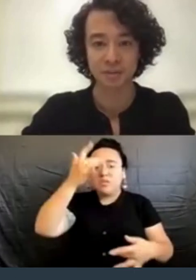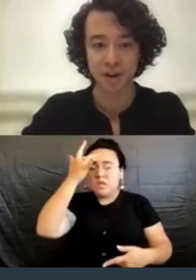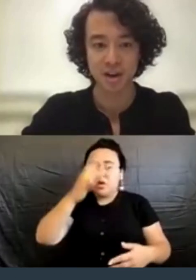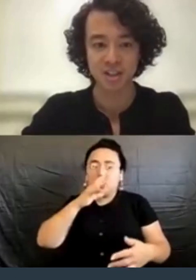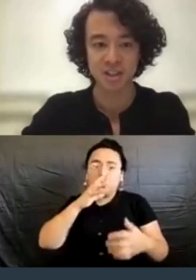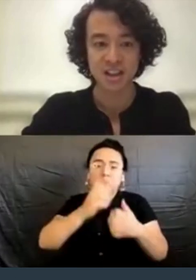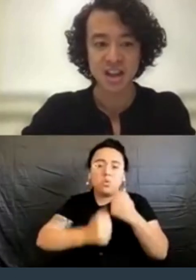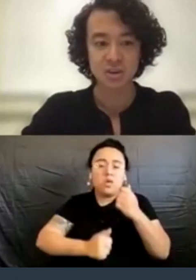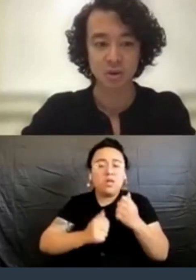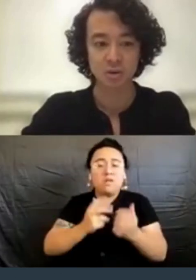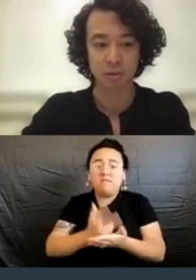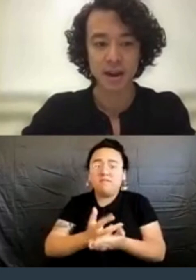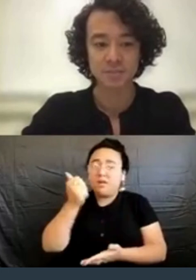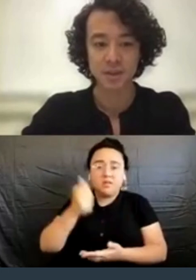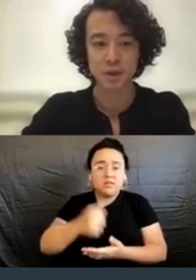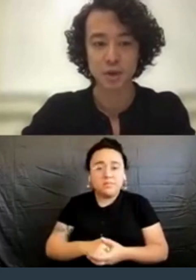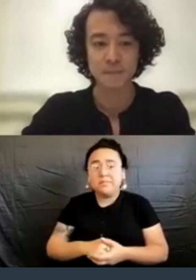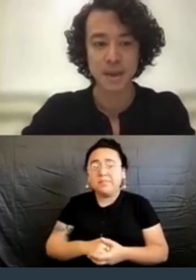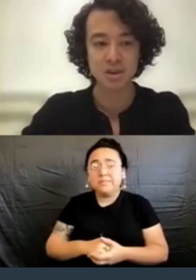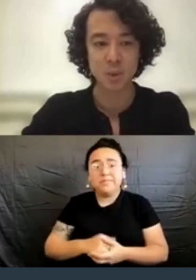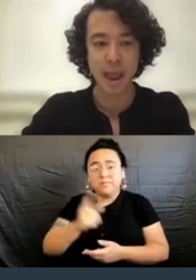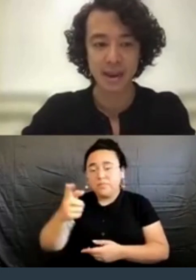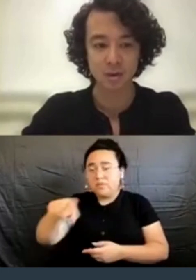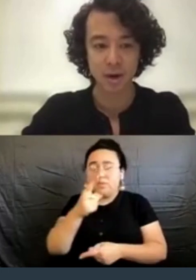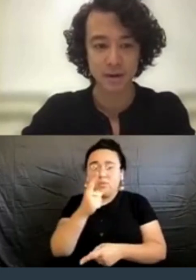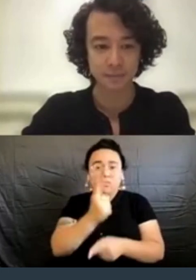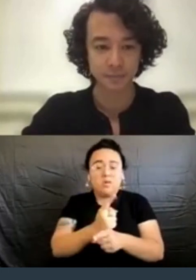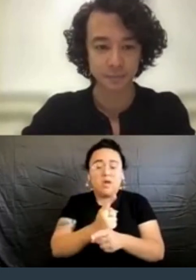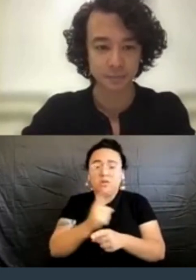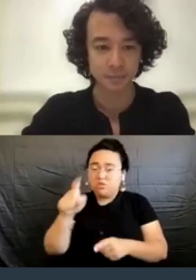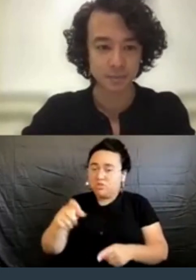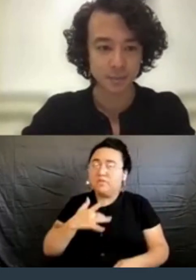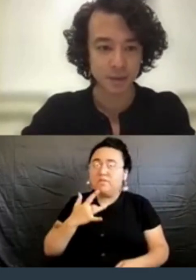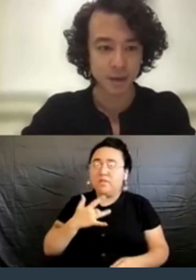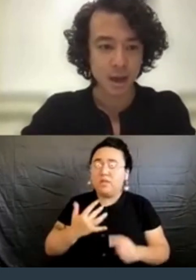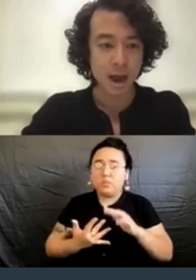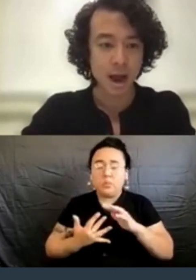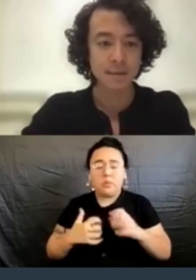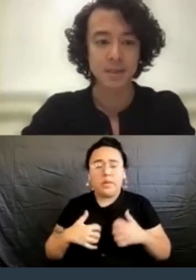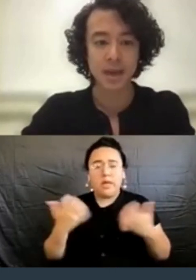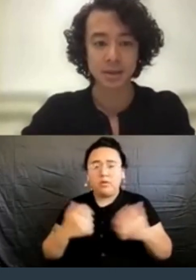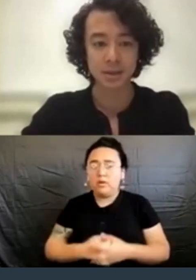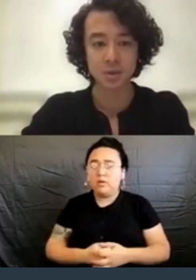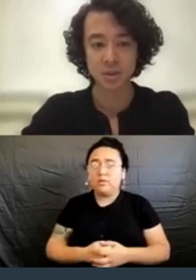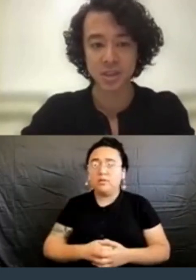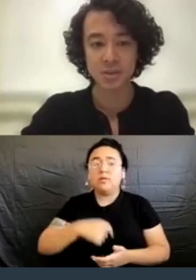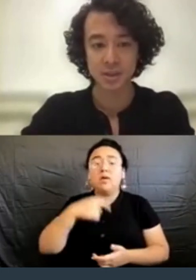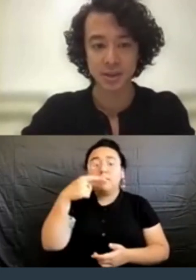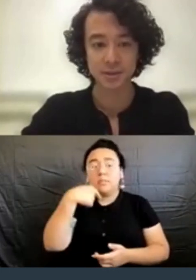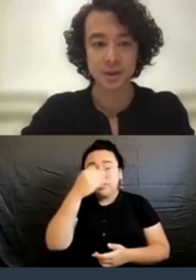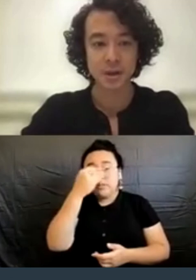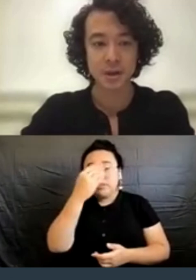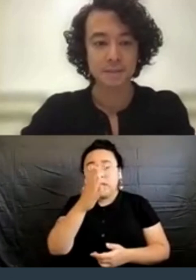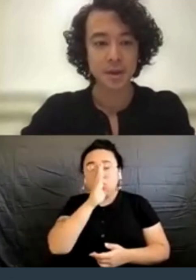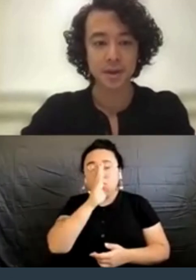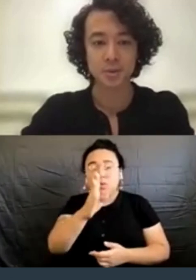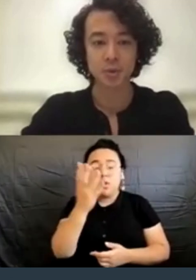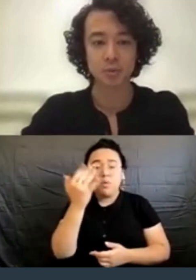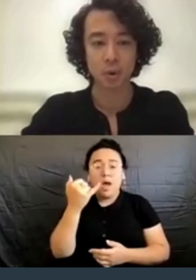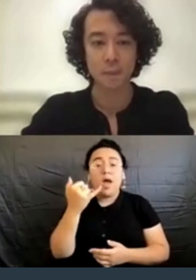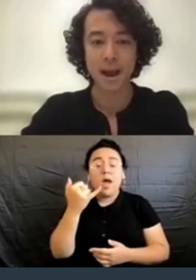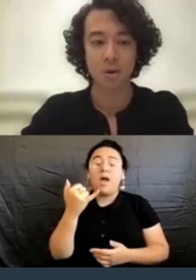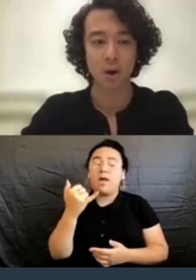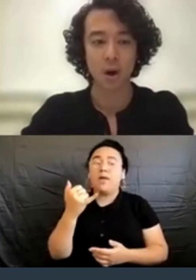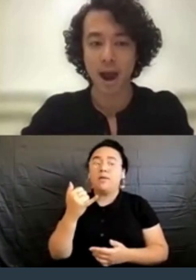deeply fucked. You're right, this should make you angry. I am telling you these things because